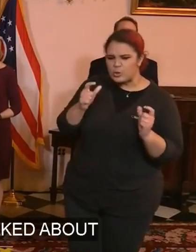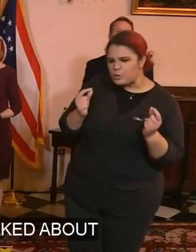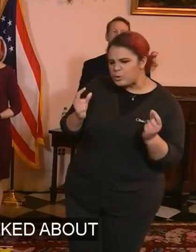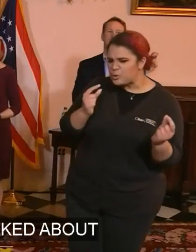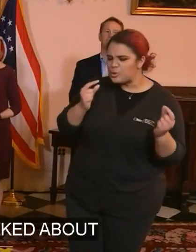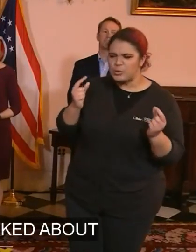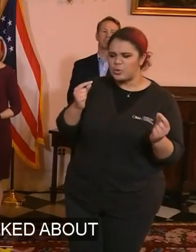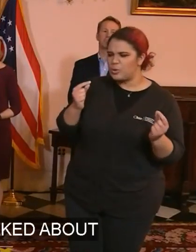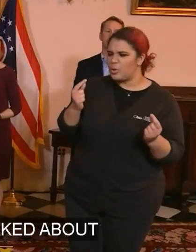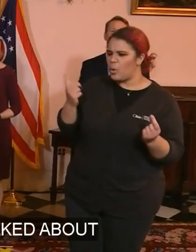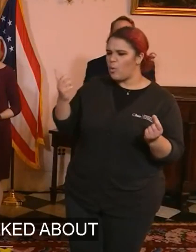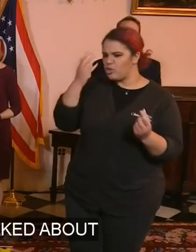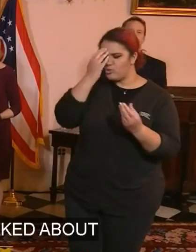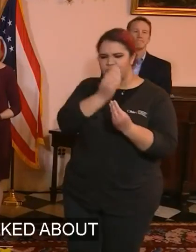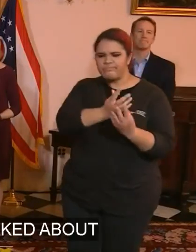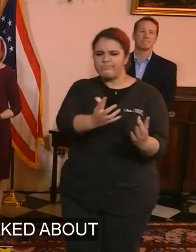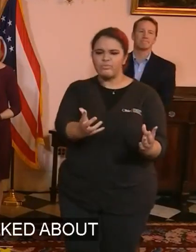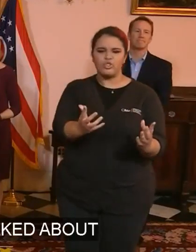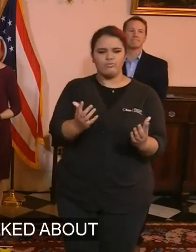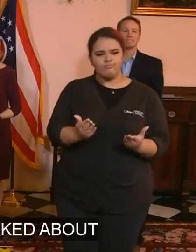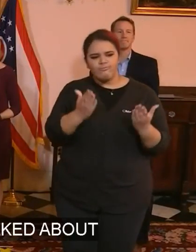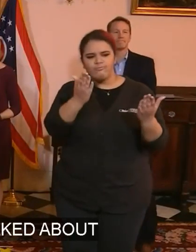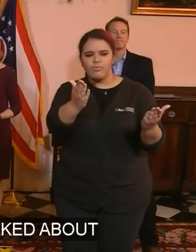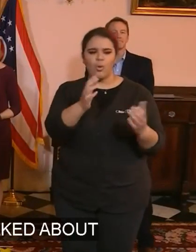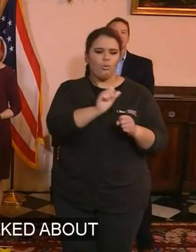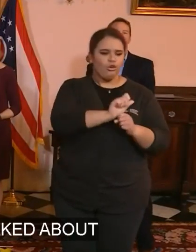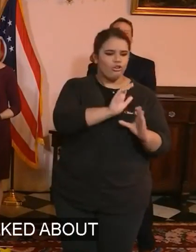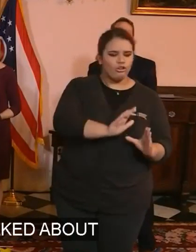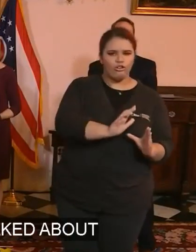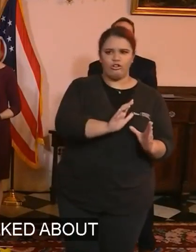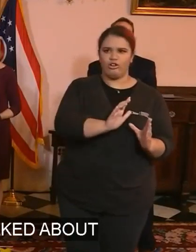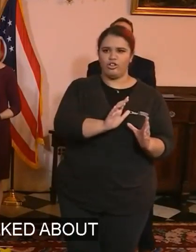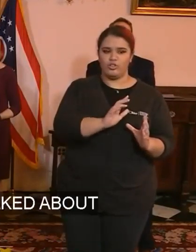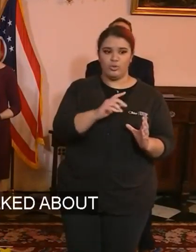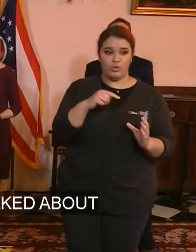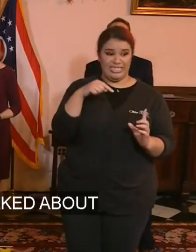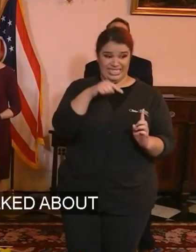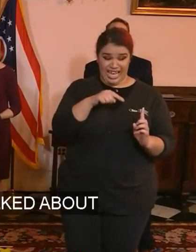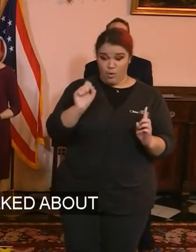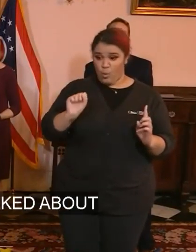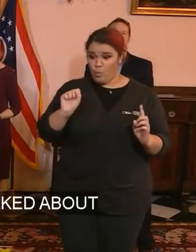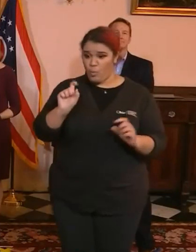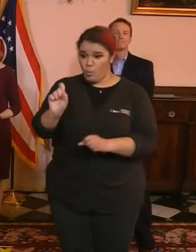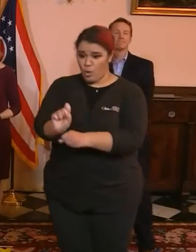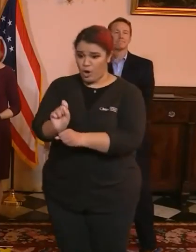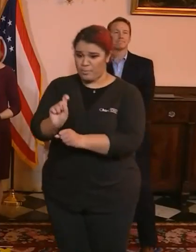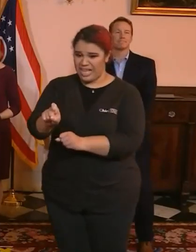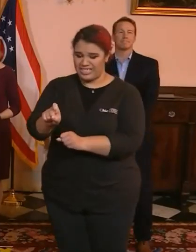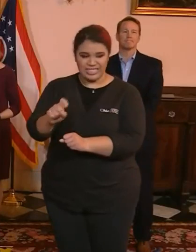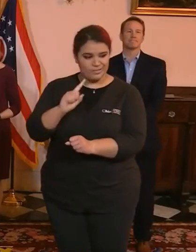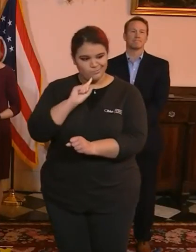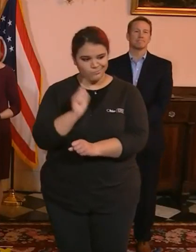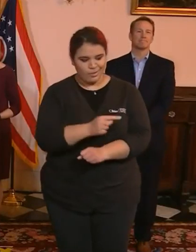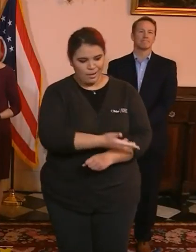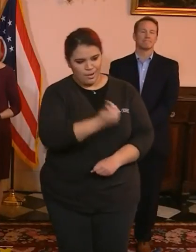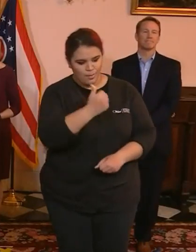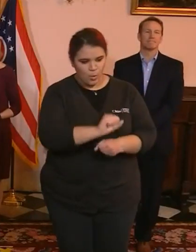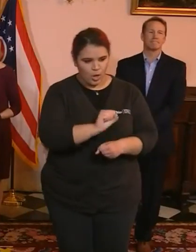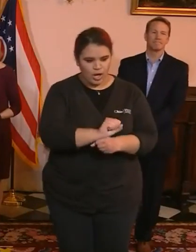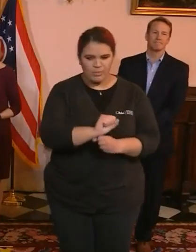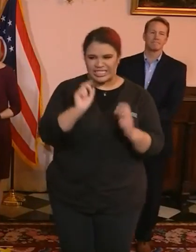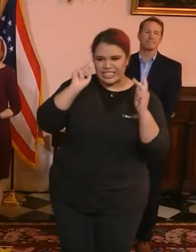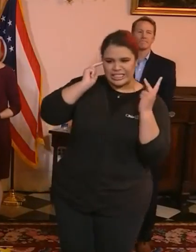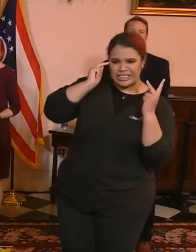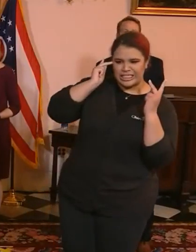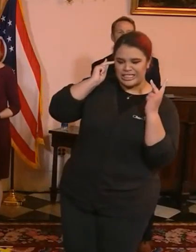and employees who might have a growing fear about the pandemic and their own health, but are still being told that they need to go to work and